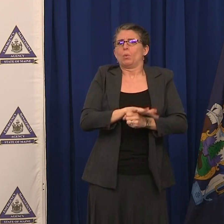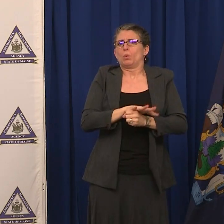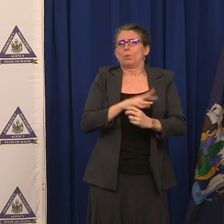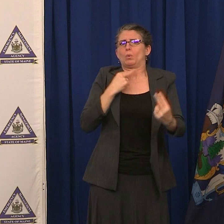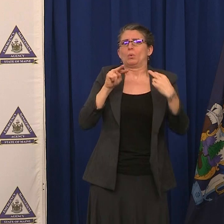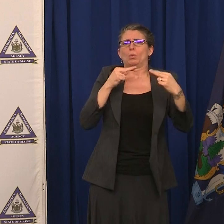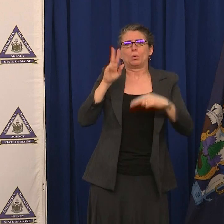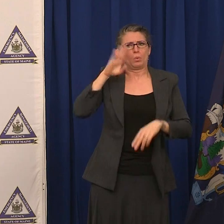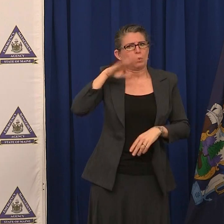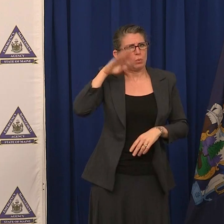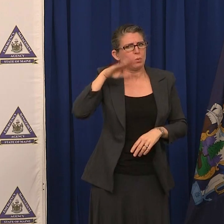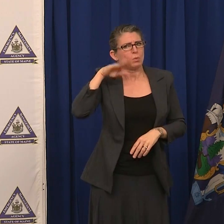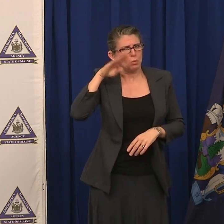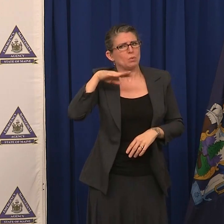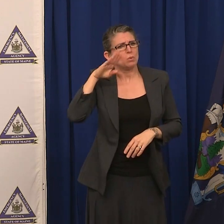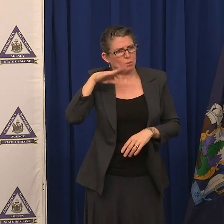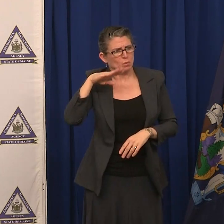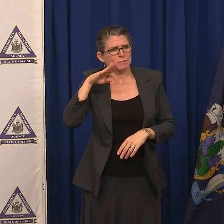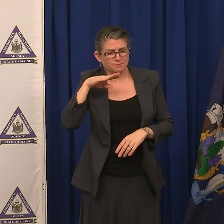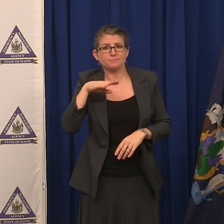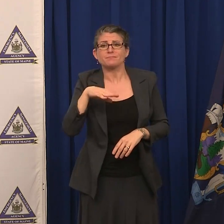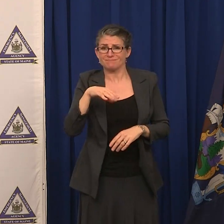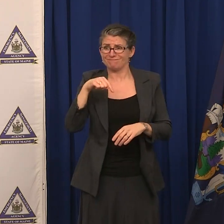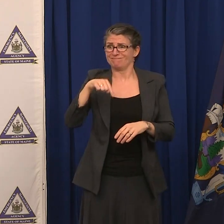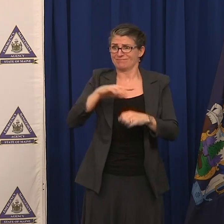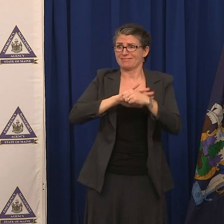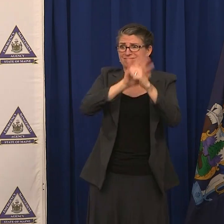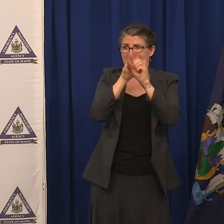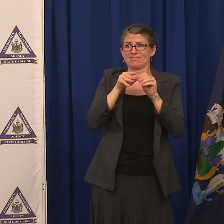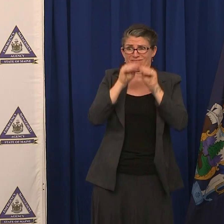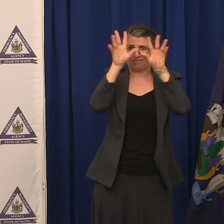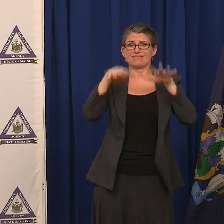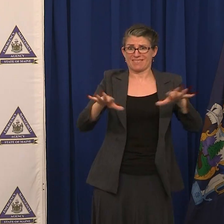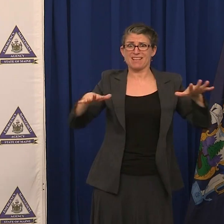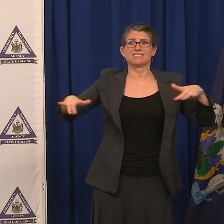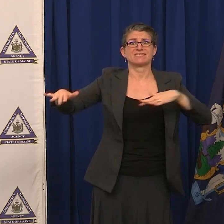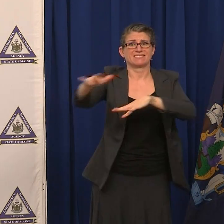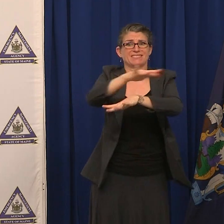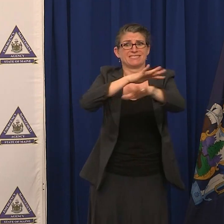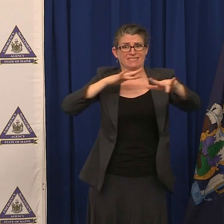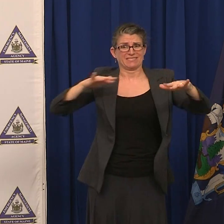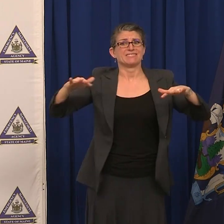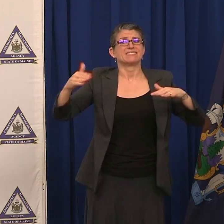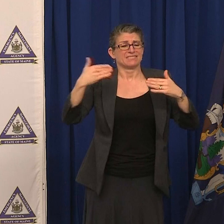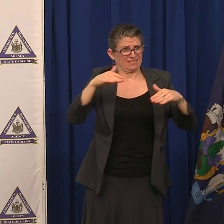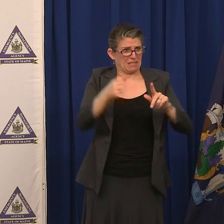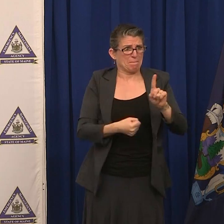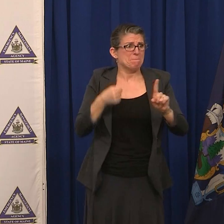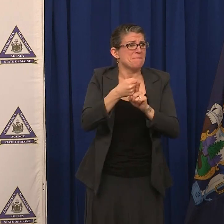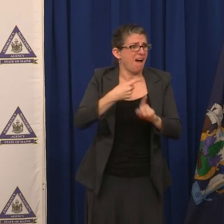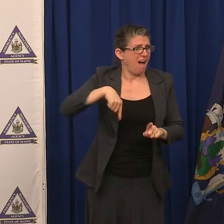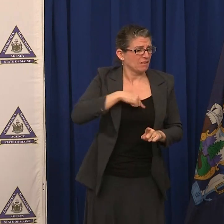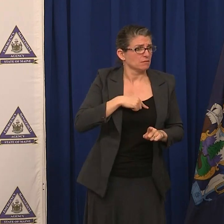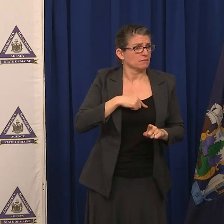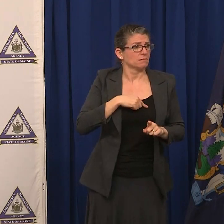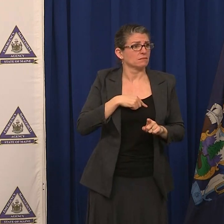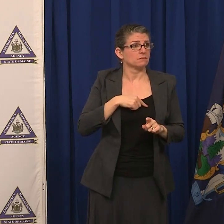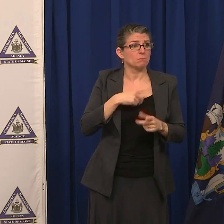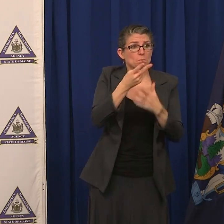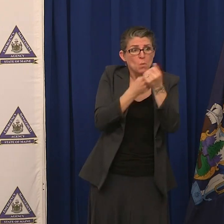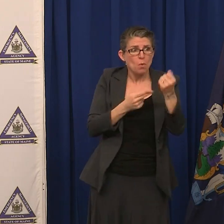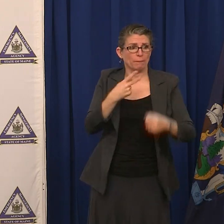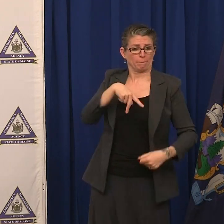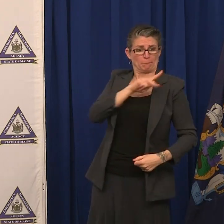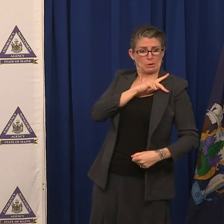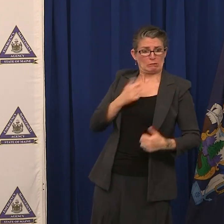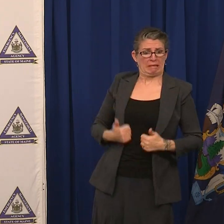COVID-19 has had a real, emotional, and personal impact on many of us. And I'd